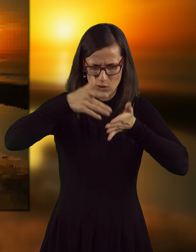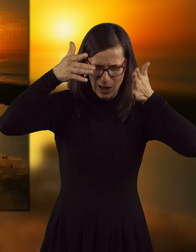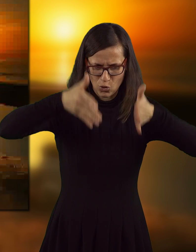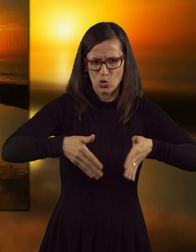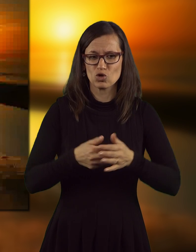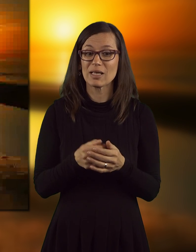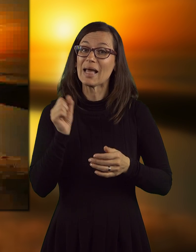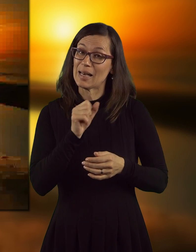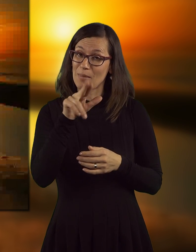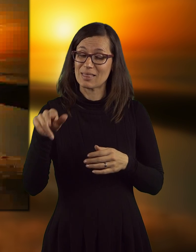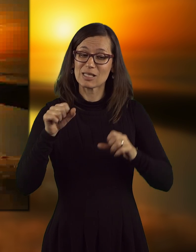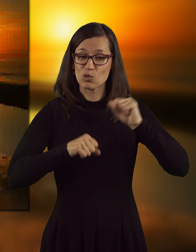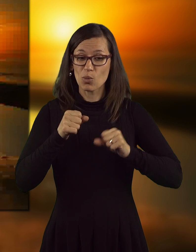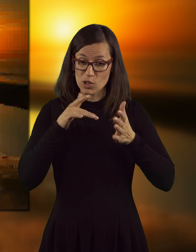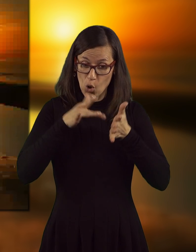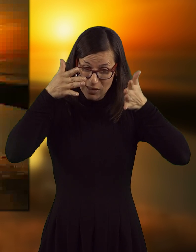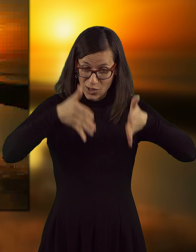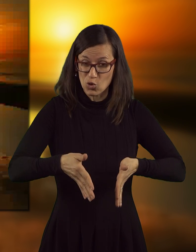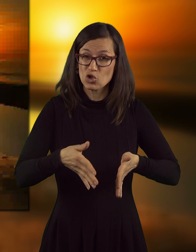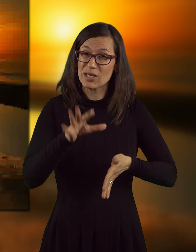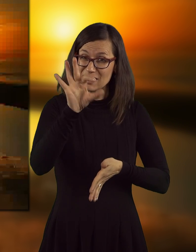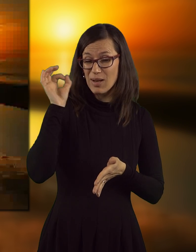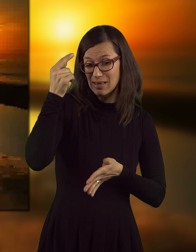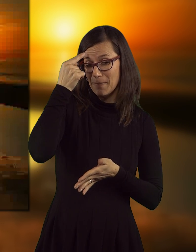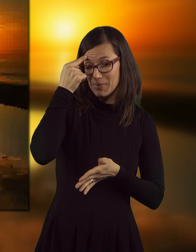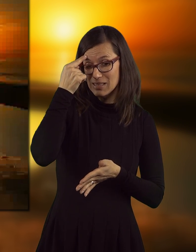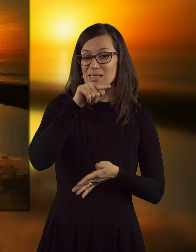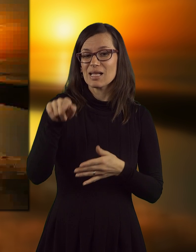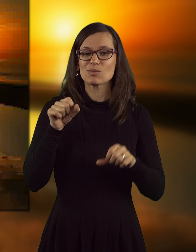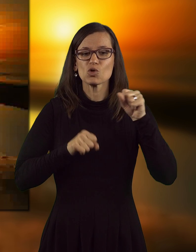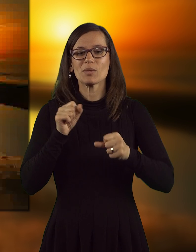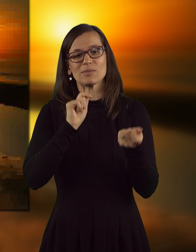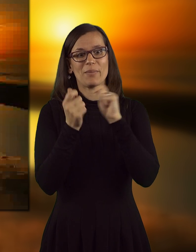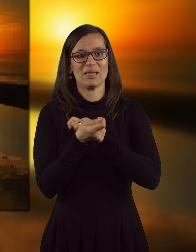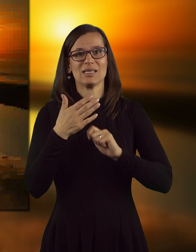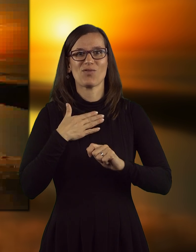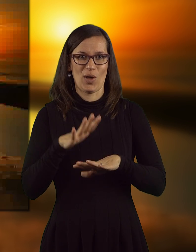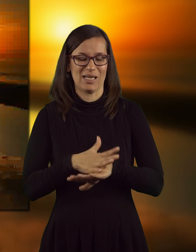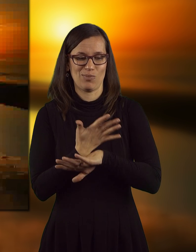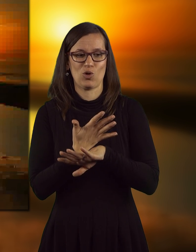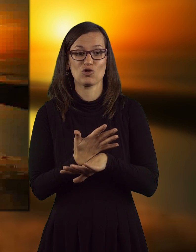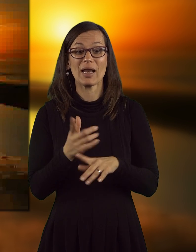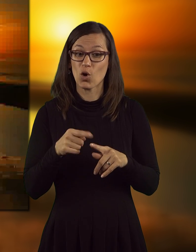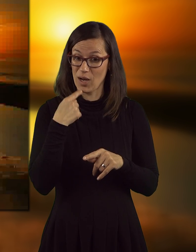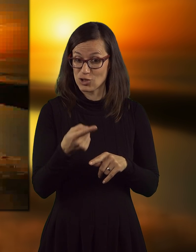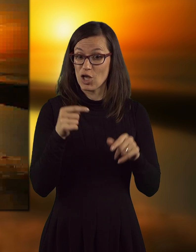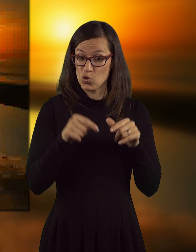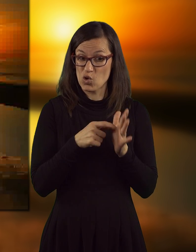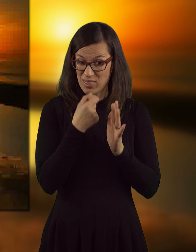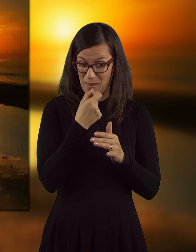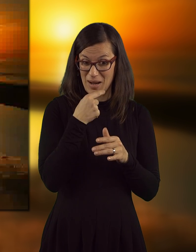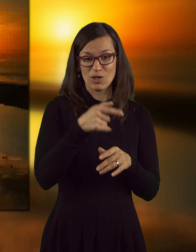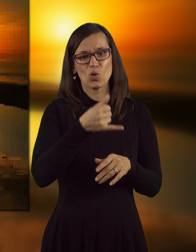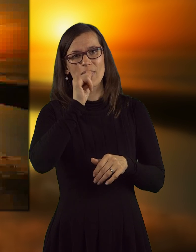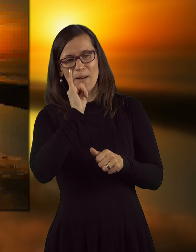to focus. And because you have the ability to focus and choose thought, you have the ability to change your mood. So when you say, well, here are